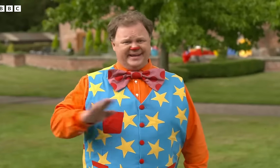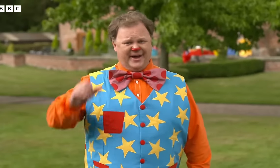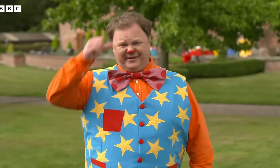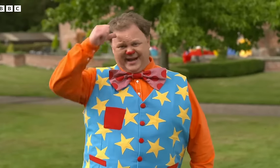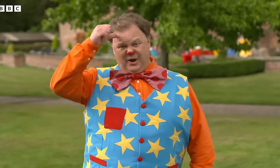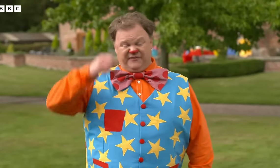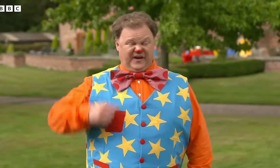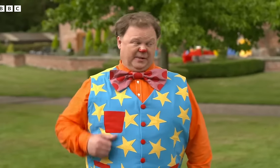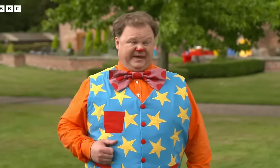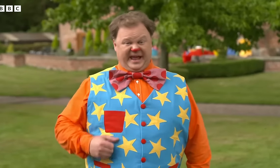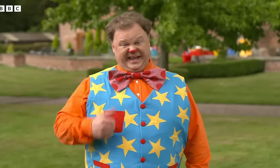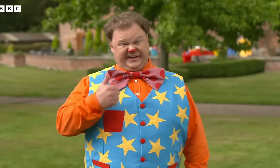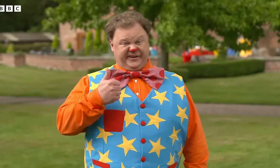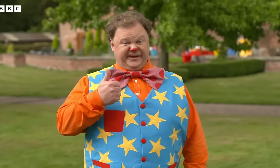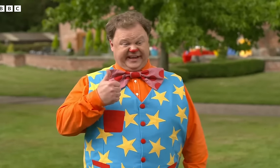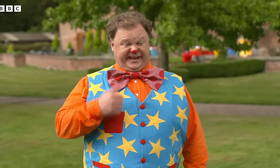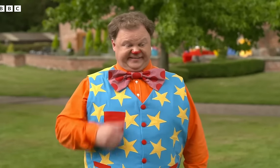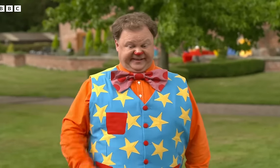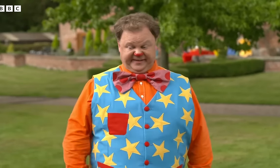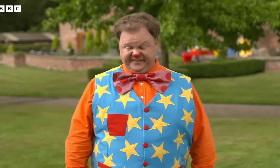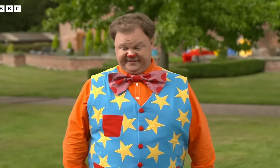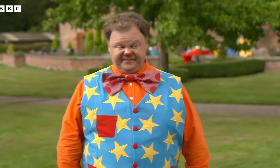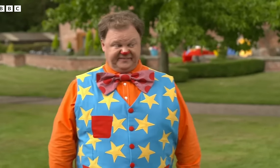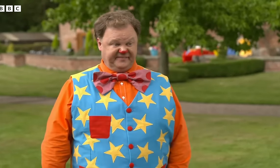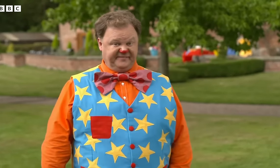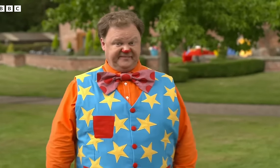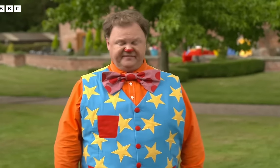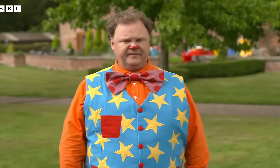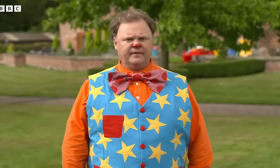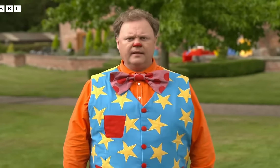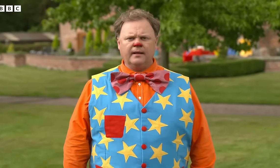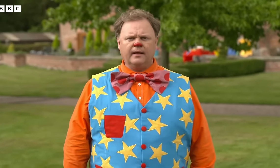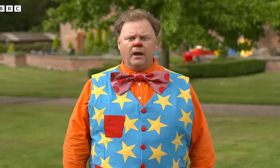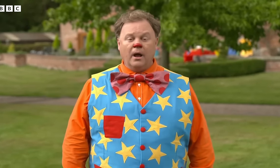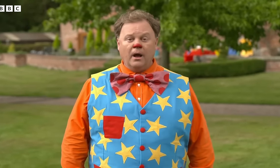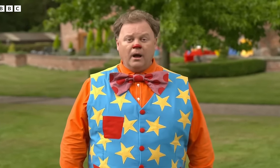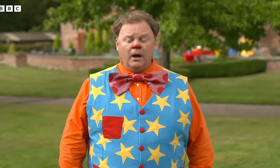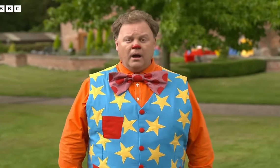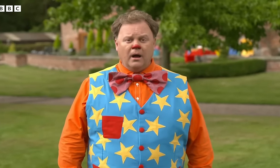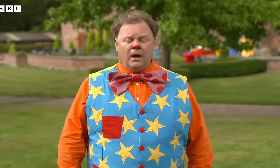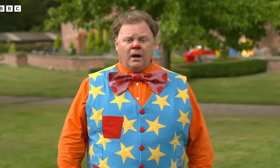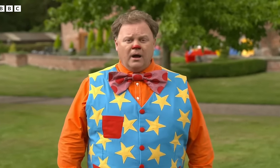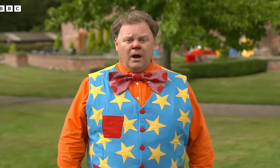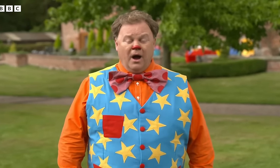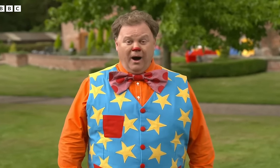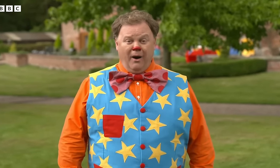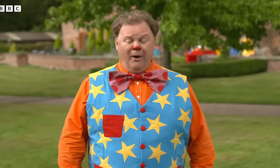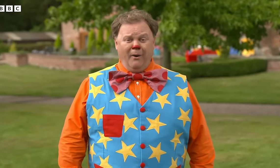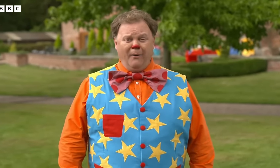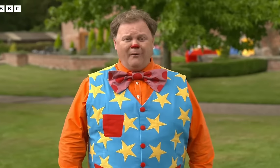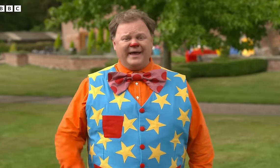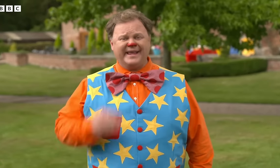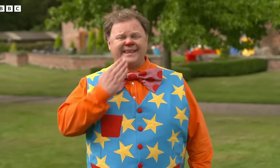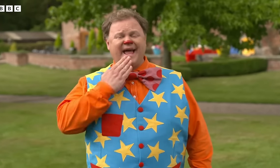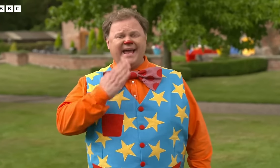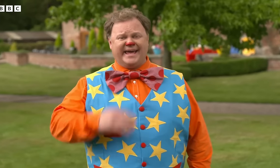don't know if I'll be any good at it. You can do it, Mr. Tumble. Believe in yourself. Oh, thank